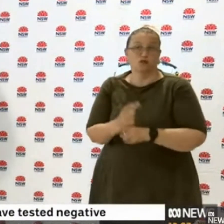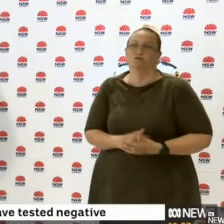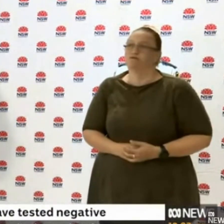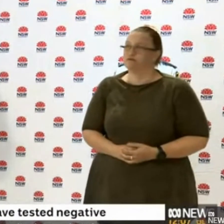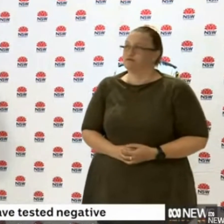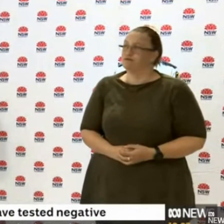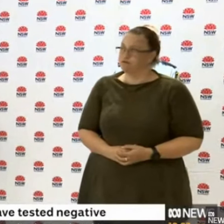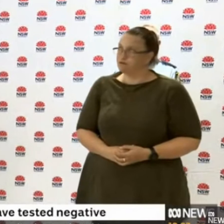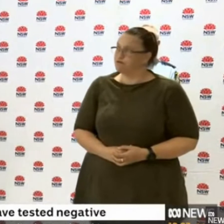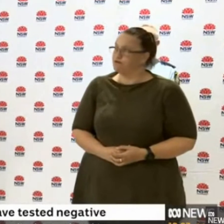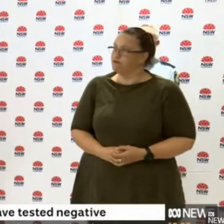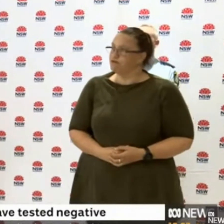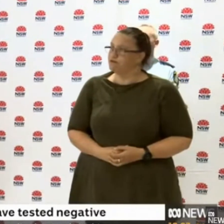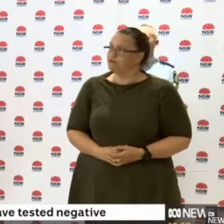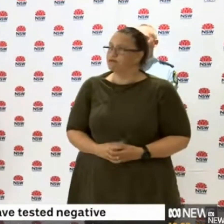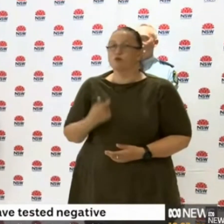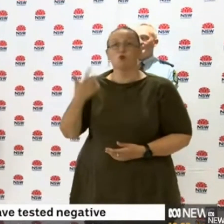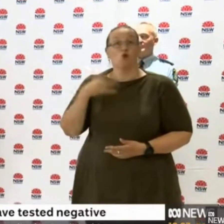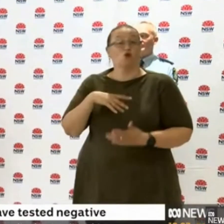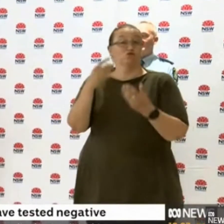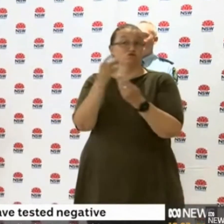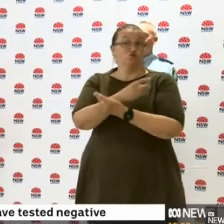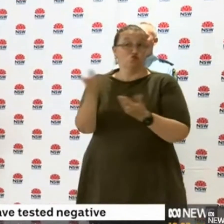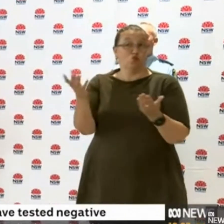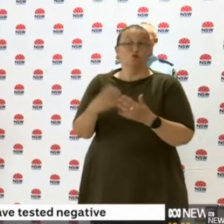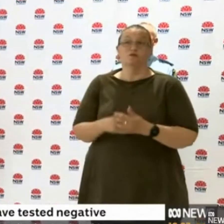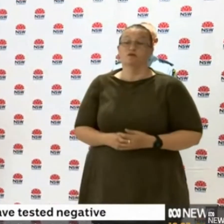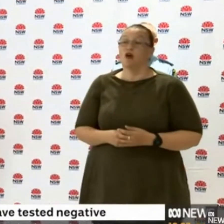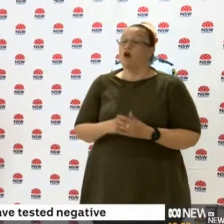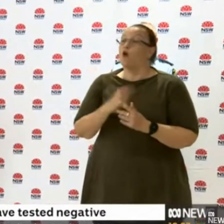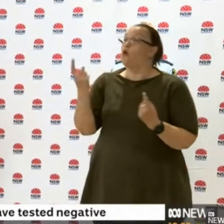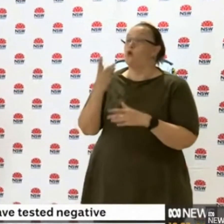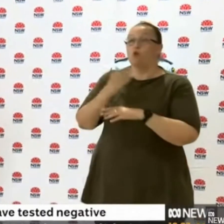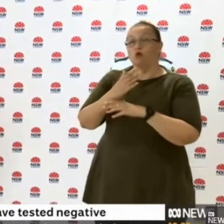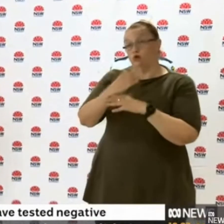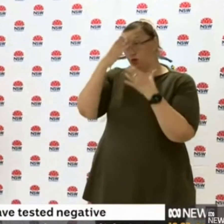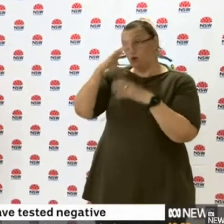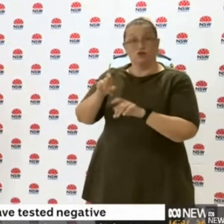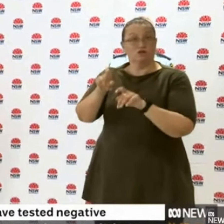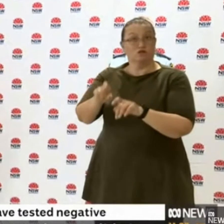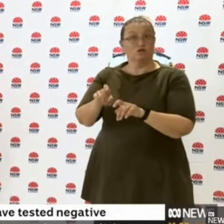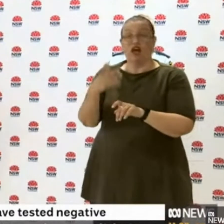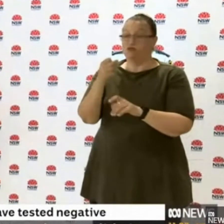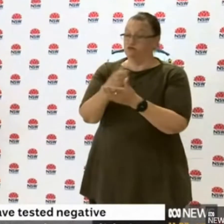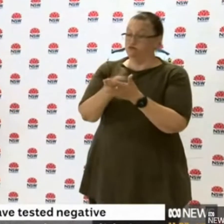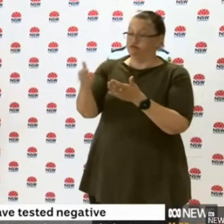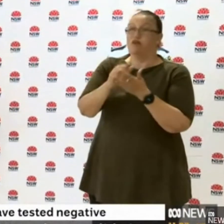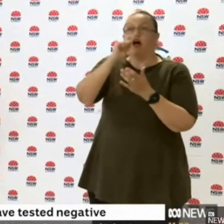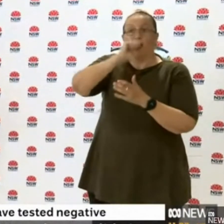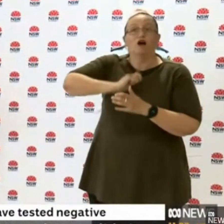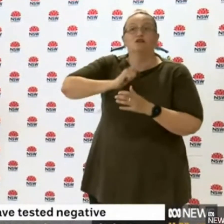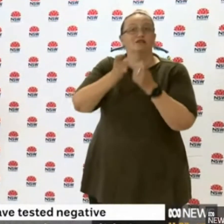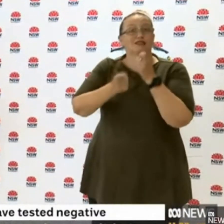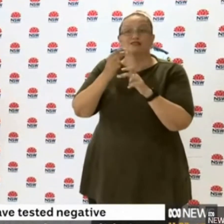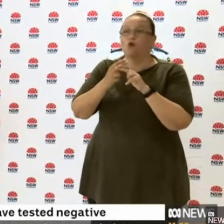Minister. So probably just to summarise, we do use a routine surveillance of our quarantine workers. We do that on a routine